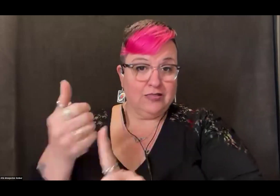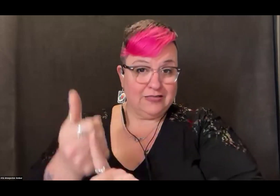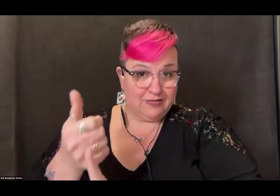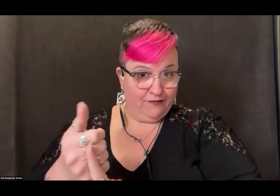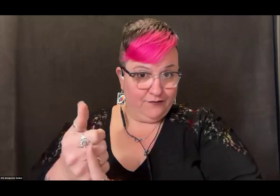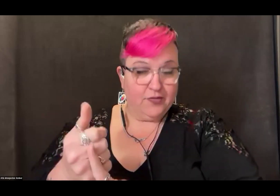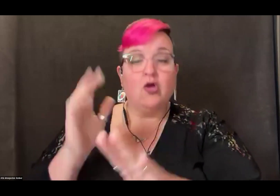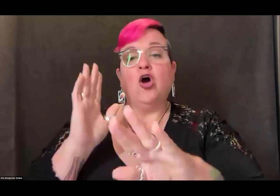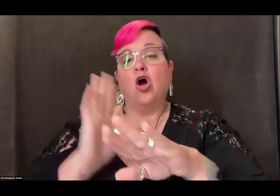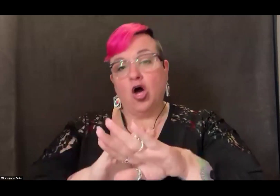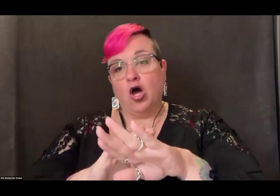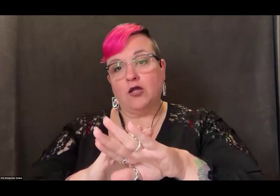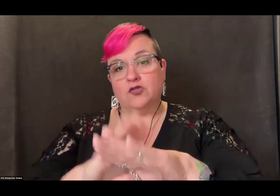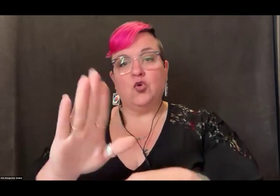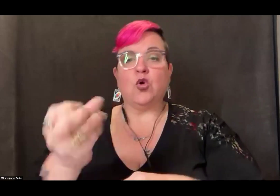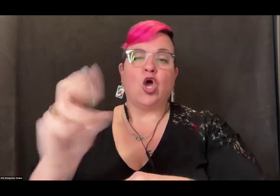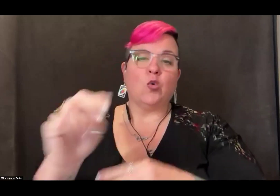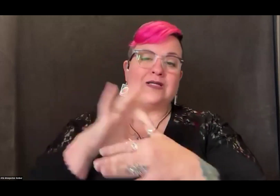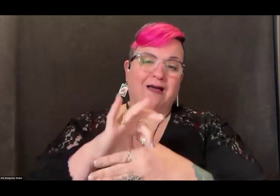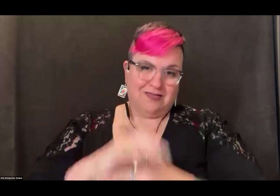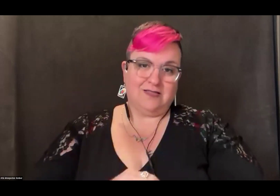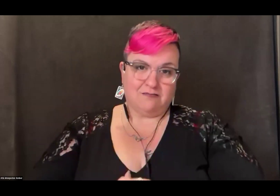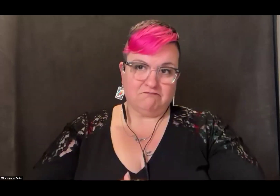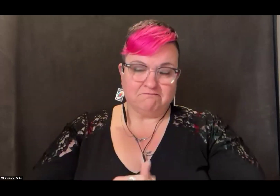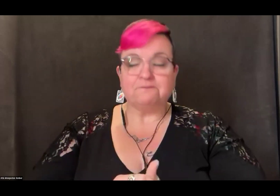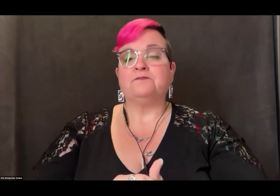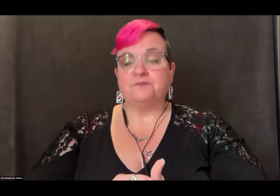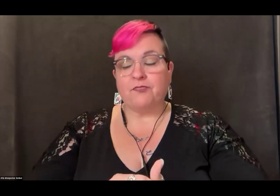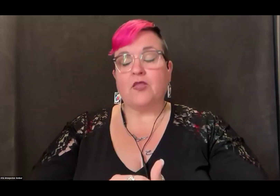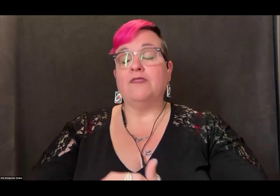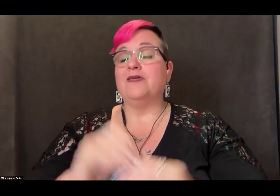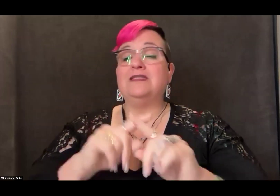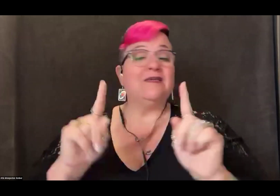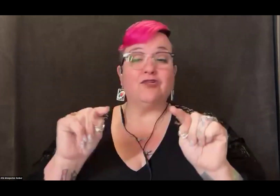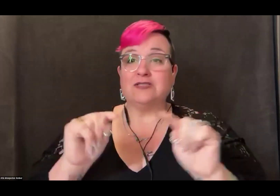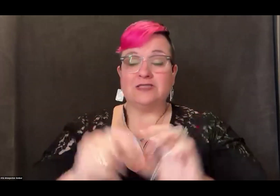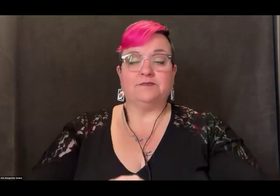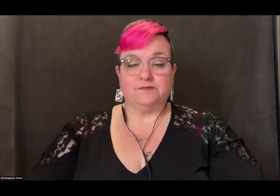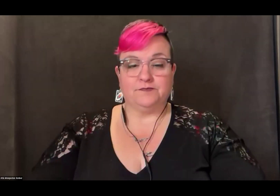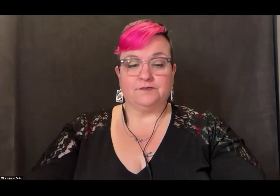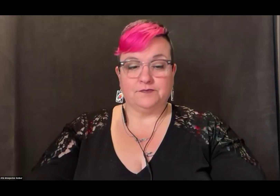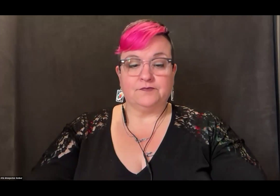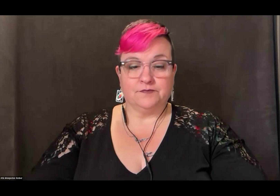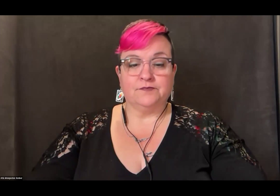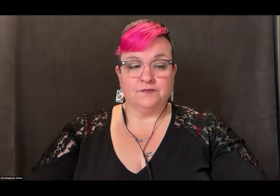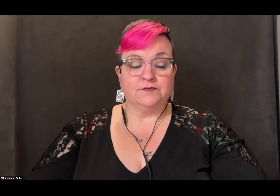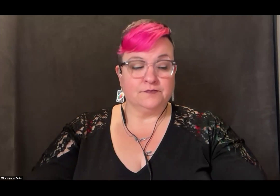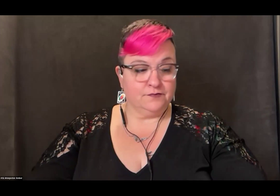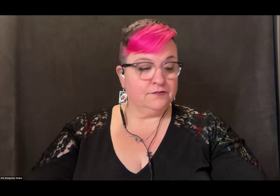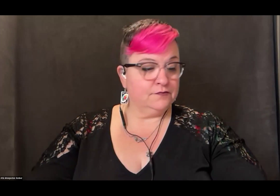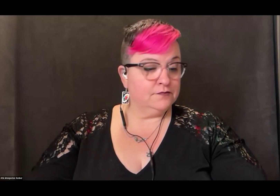on on your own content. So the big difference being like, let's just say